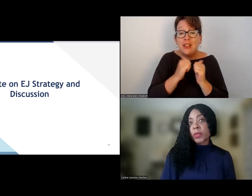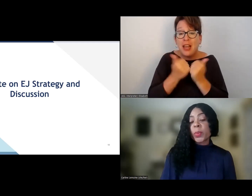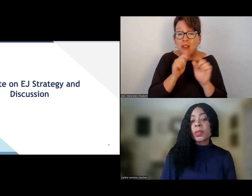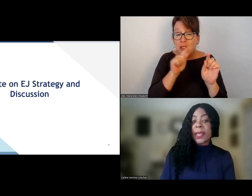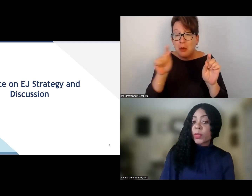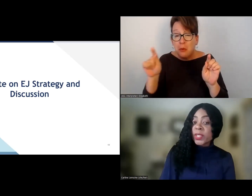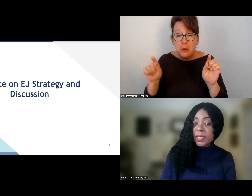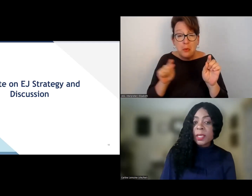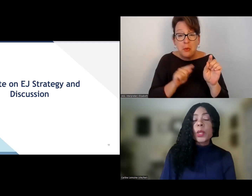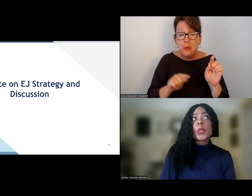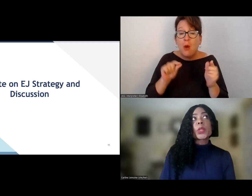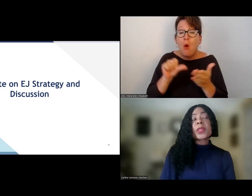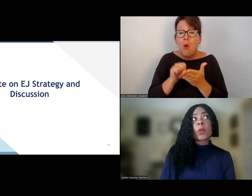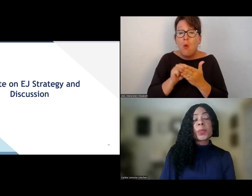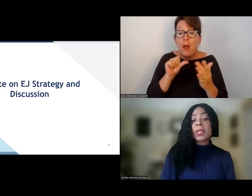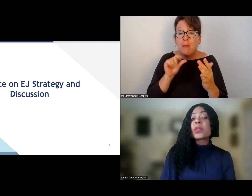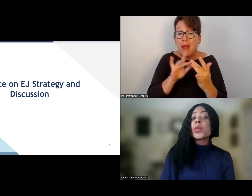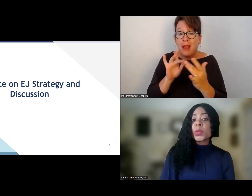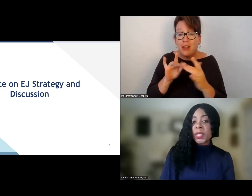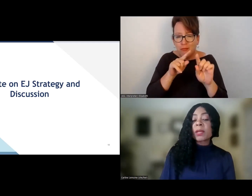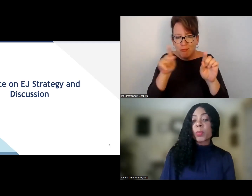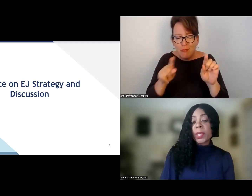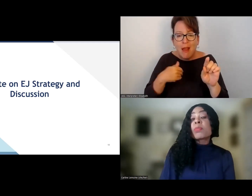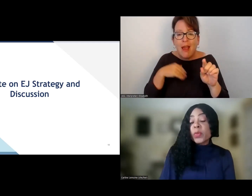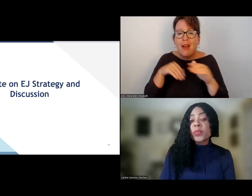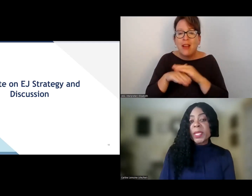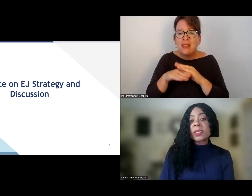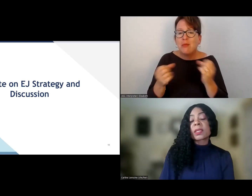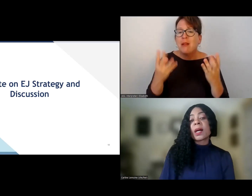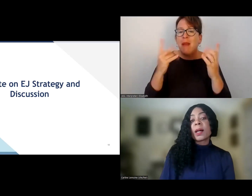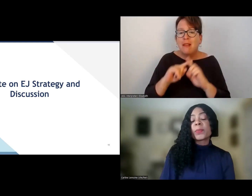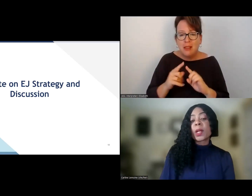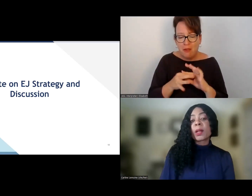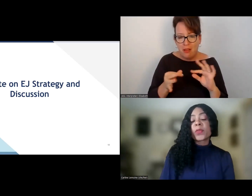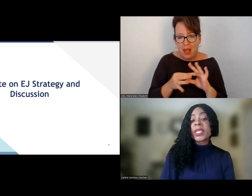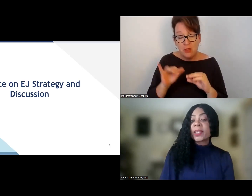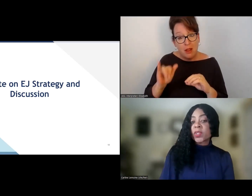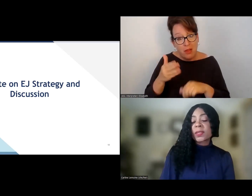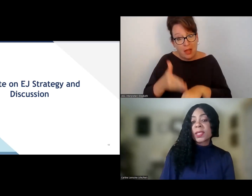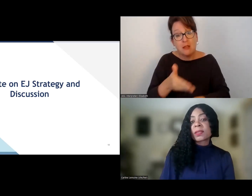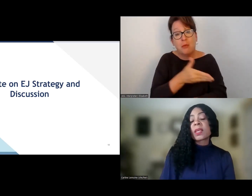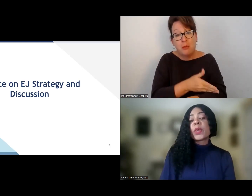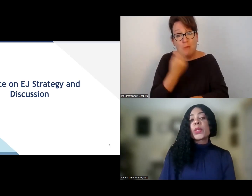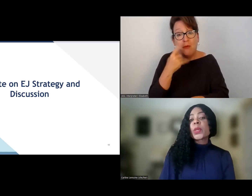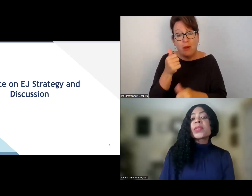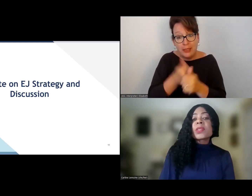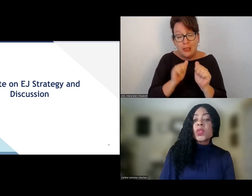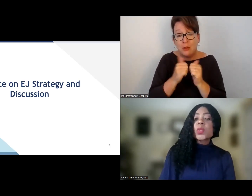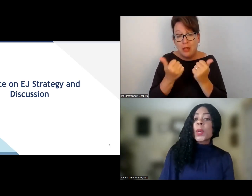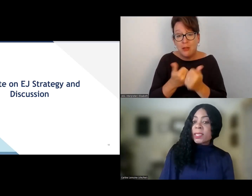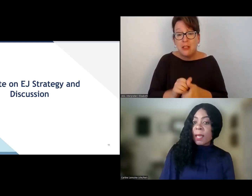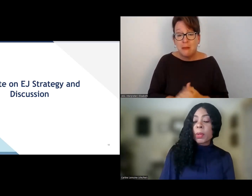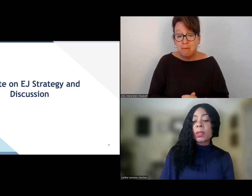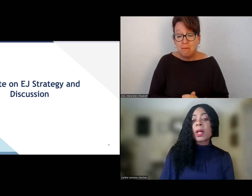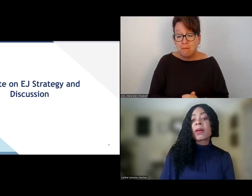in multiple languages. So that will be a huge improvement for the agencies. So this is